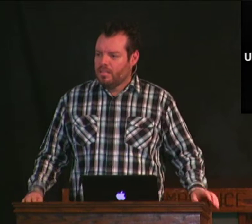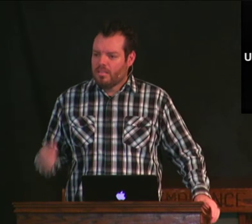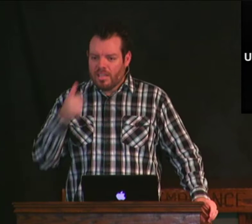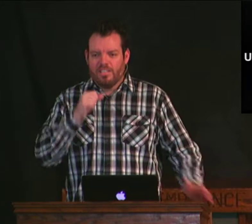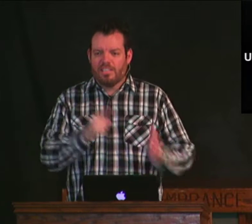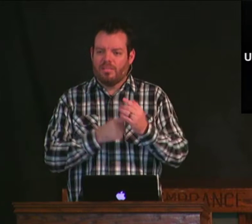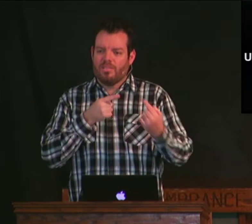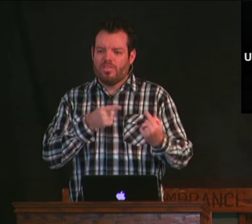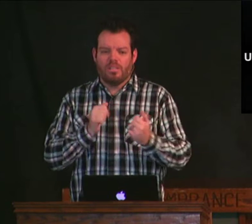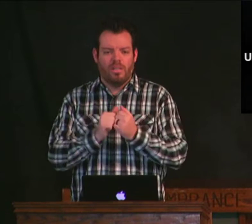My girls sometimes struggle with